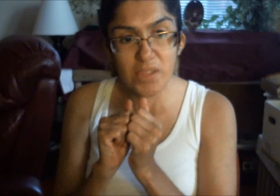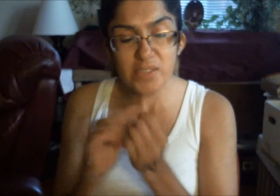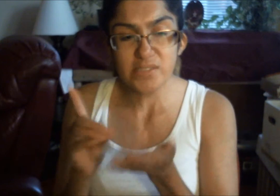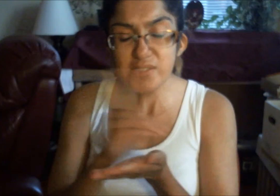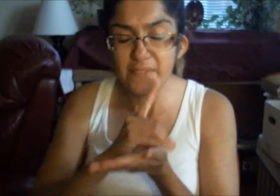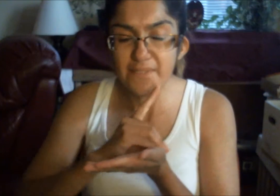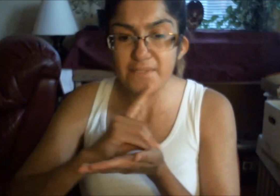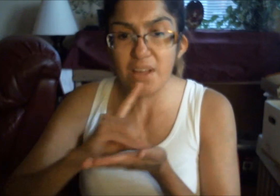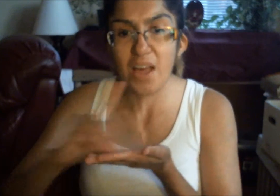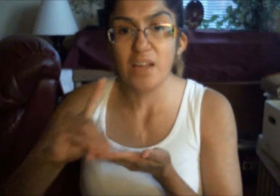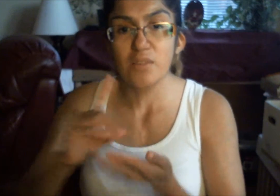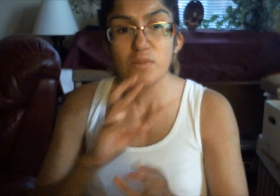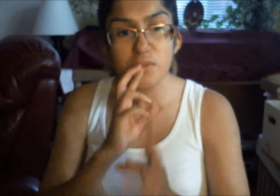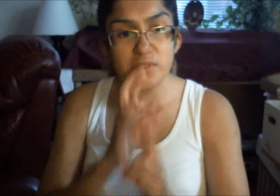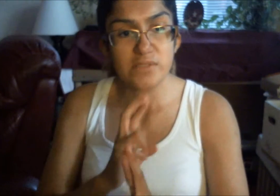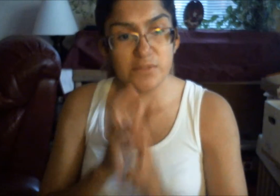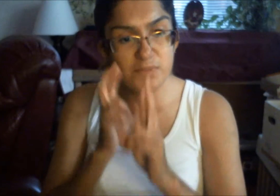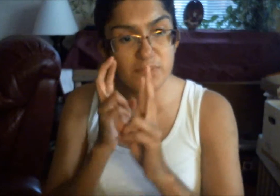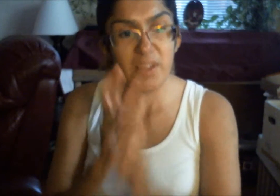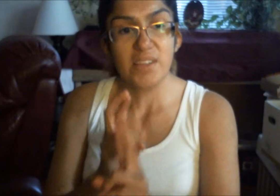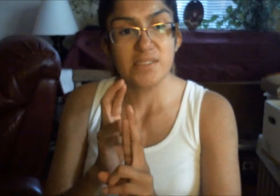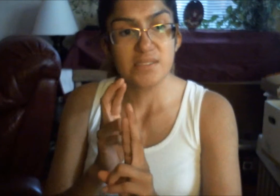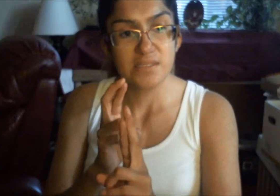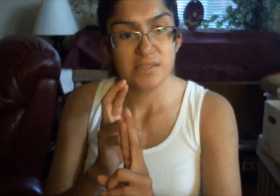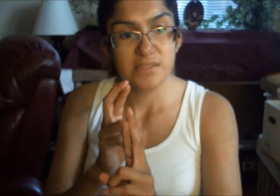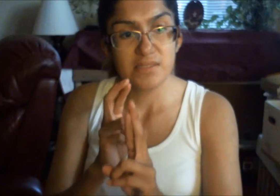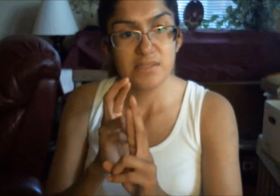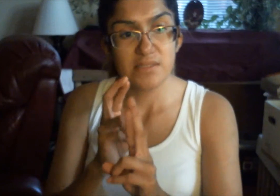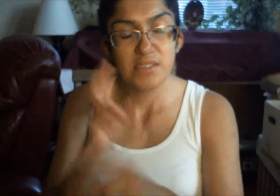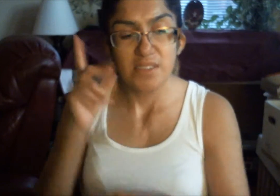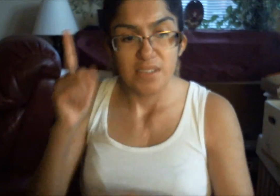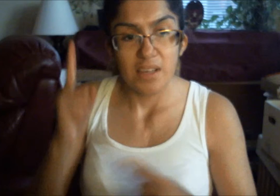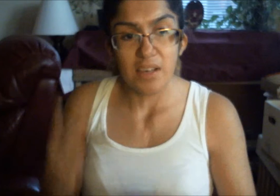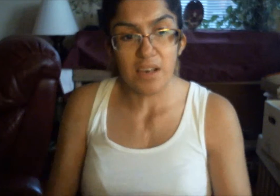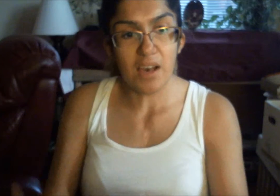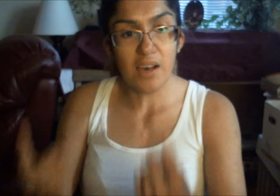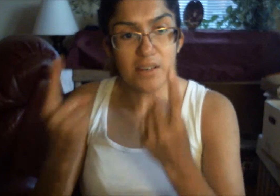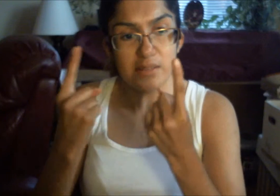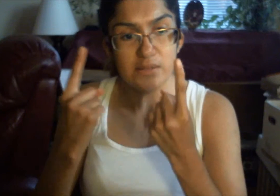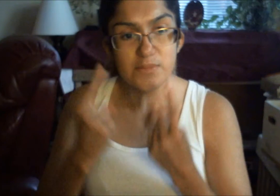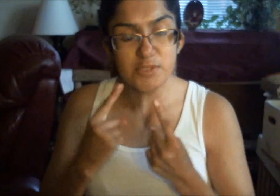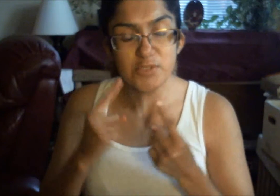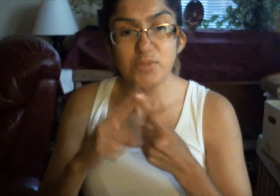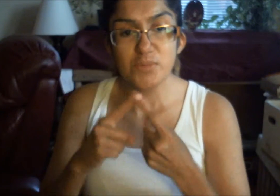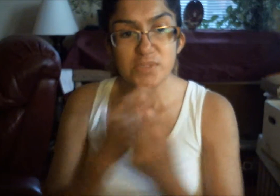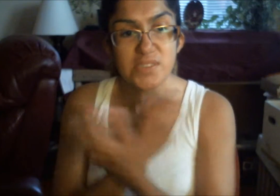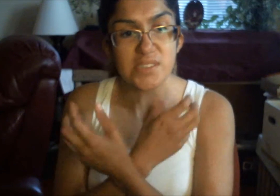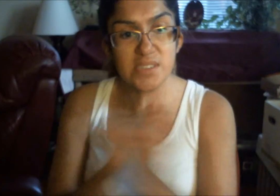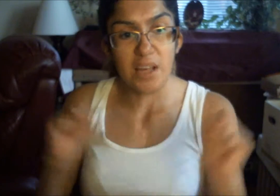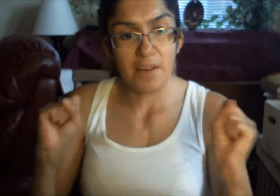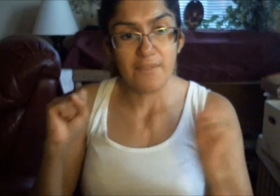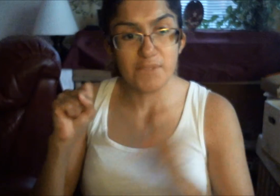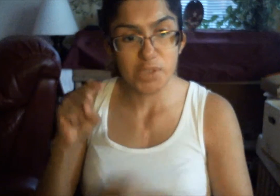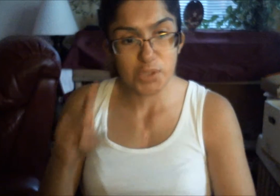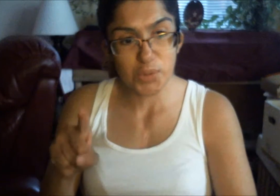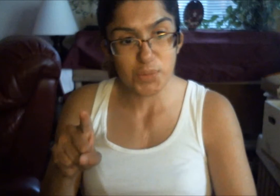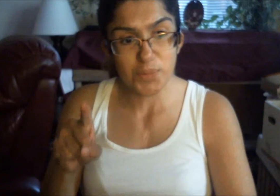made. It's better. You may know the name Guy Negre. Yeah, that's the guy who developed the this guy came